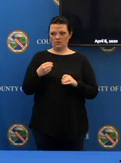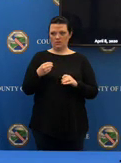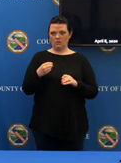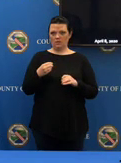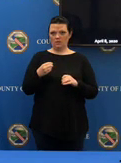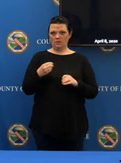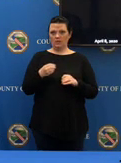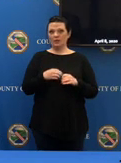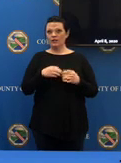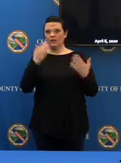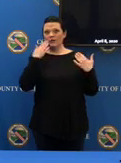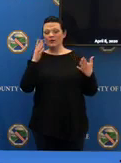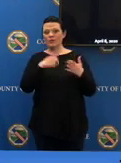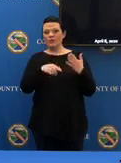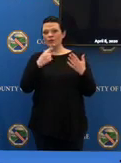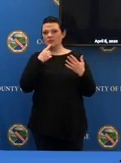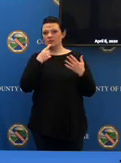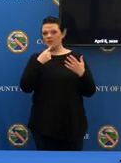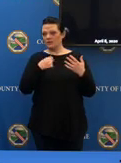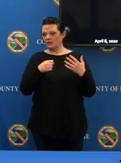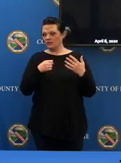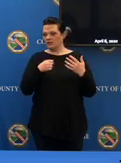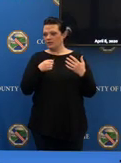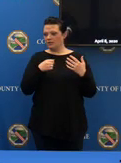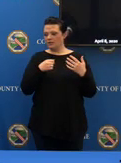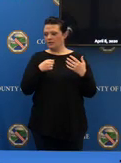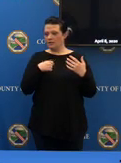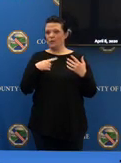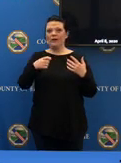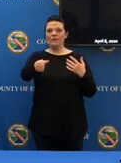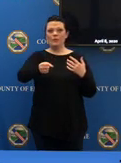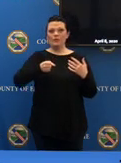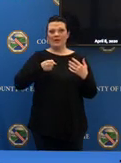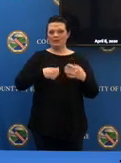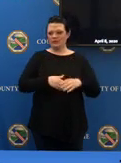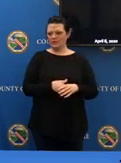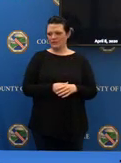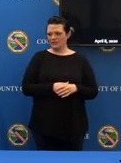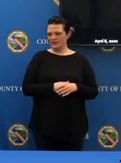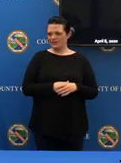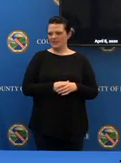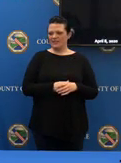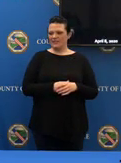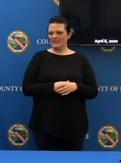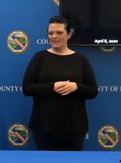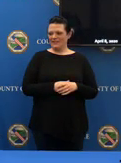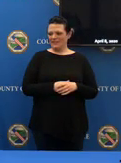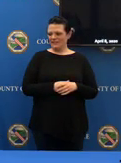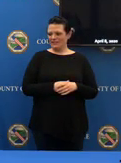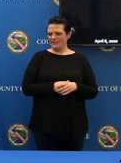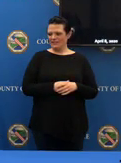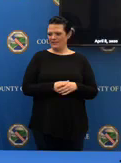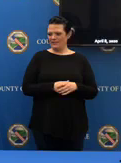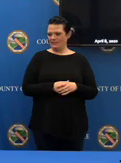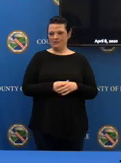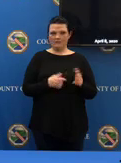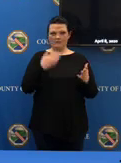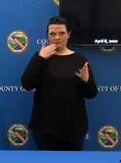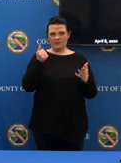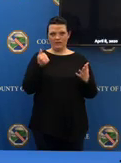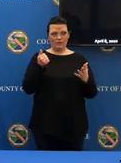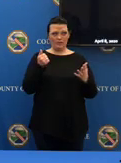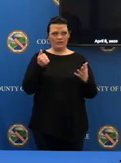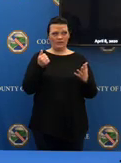certain what you're saying. You got to say it, Monica? You move the mic. Oh, I need to move the mic a little closer. Okay. Try to move the mic a little closer. Is that a little